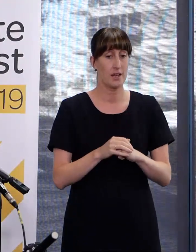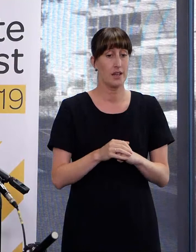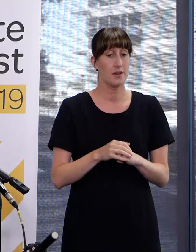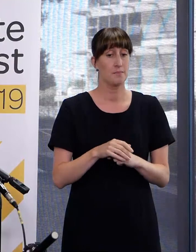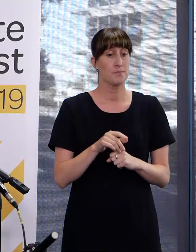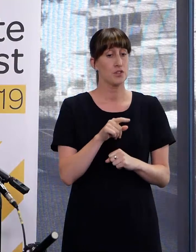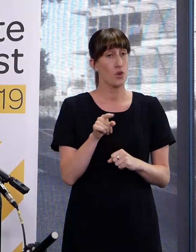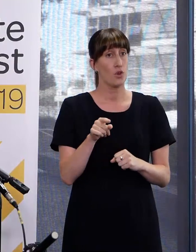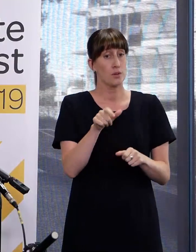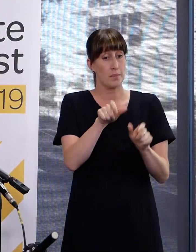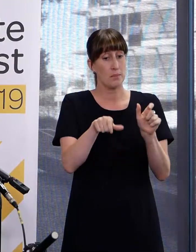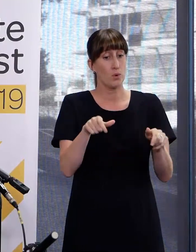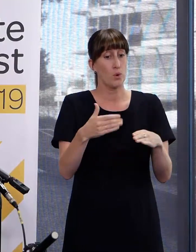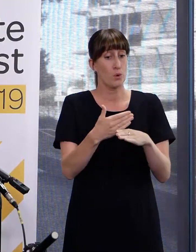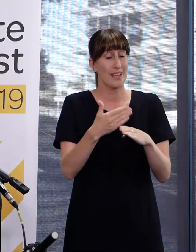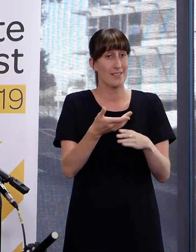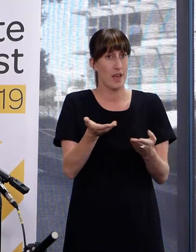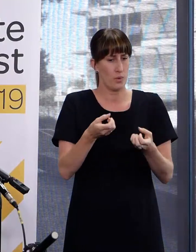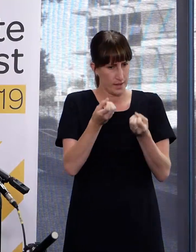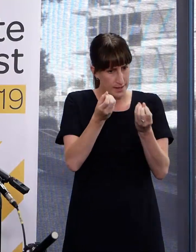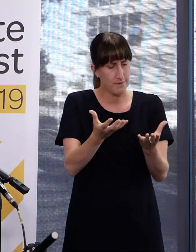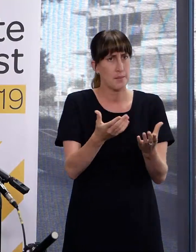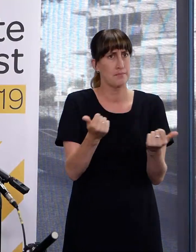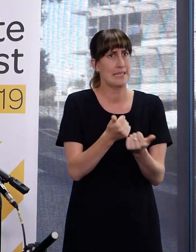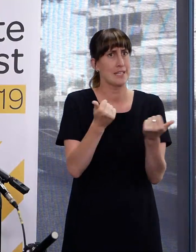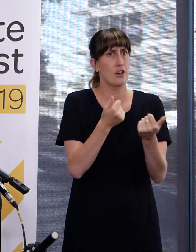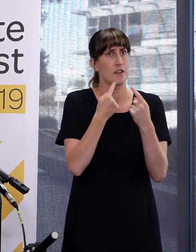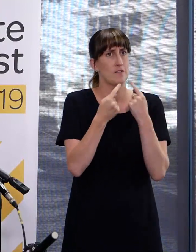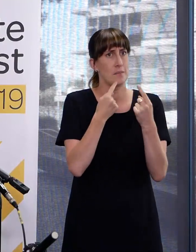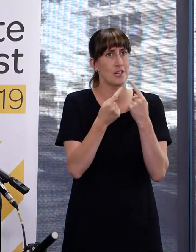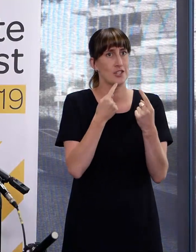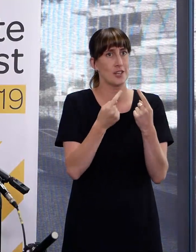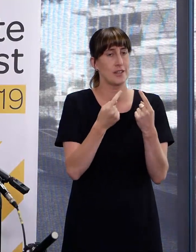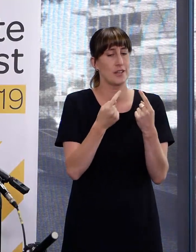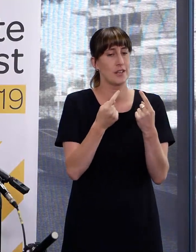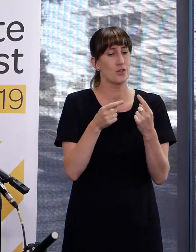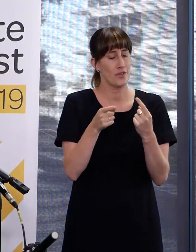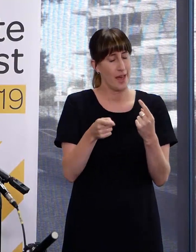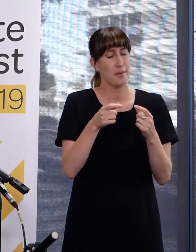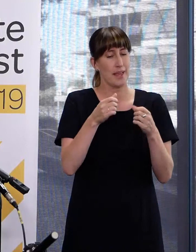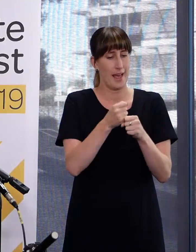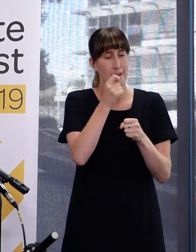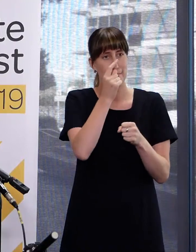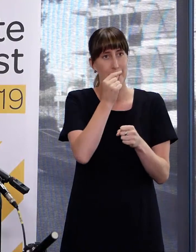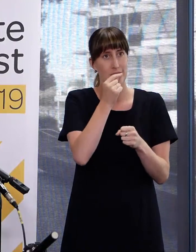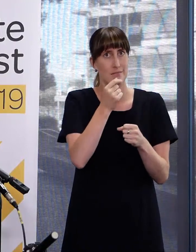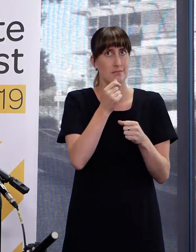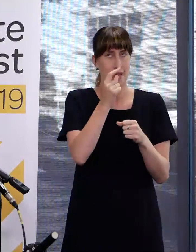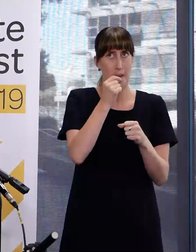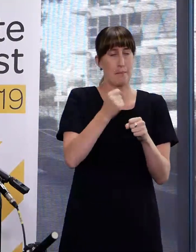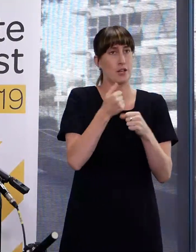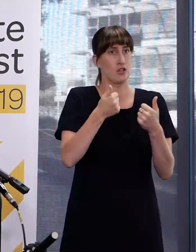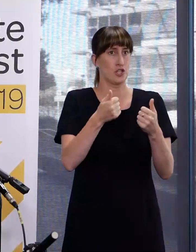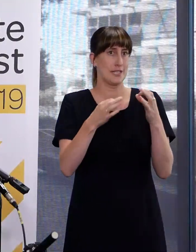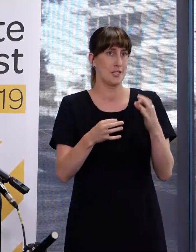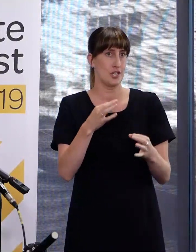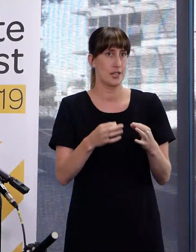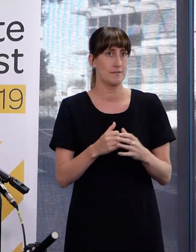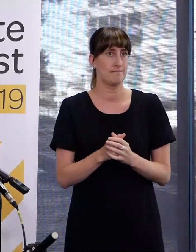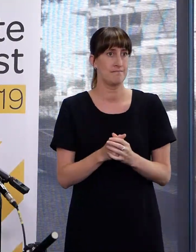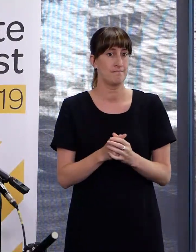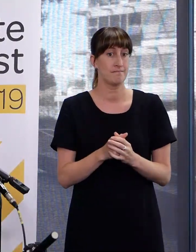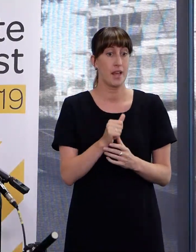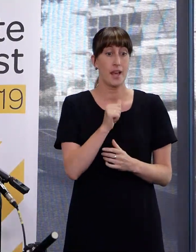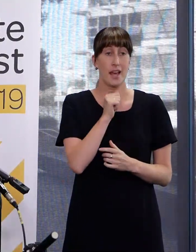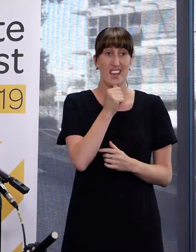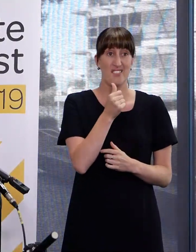can make a good decision. And there may need to be options available if people, for whatever